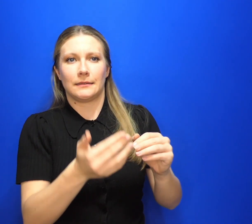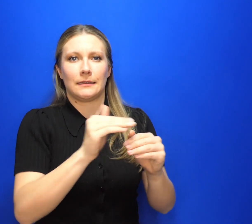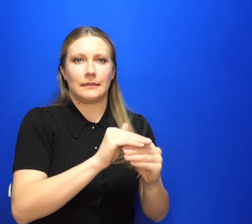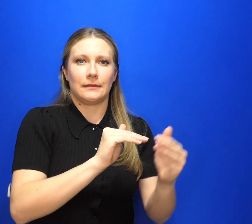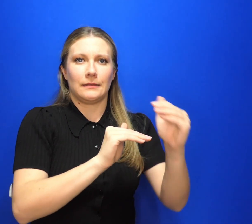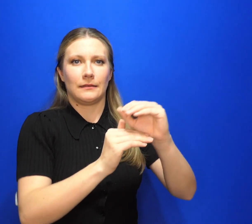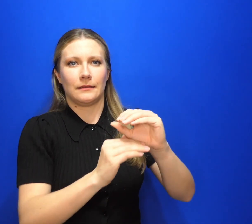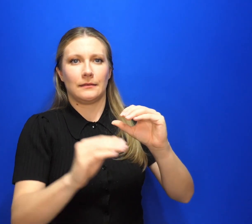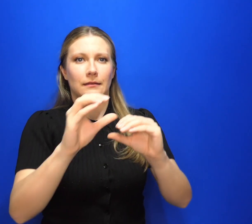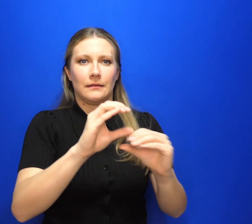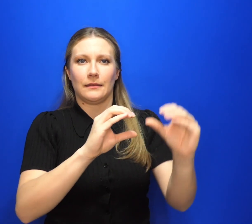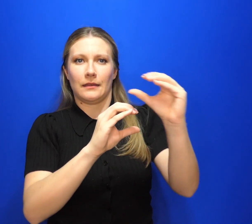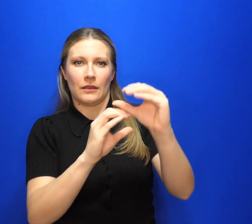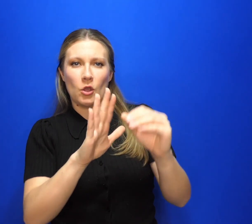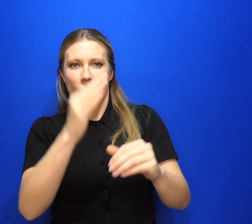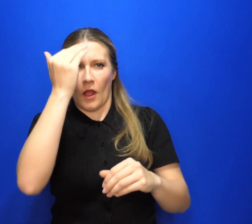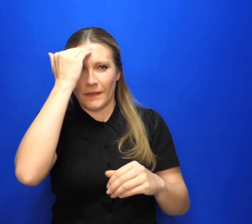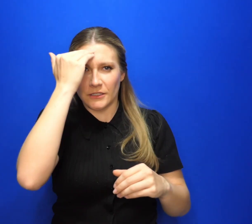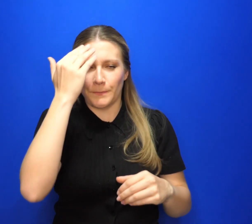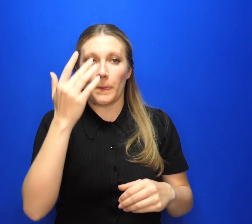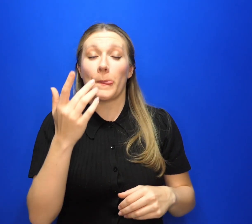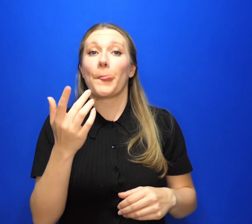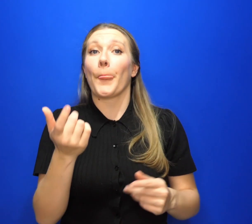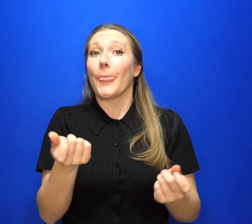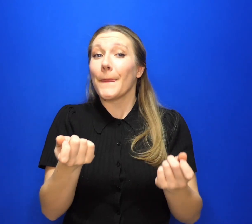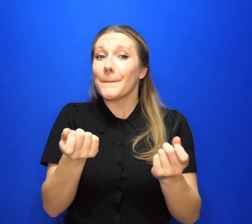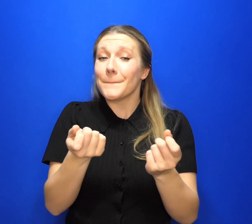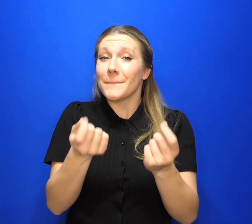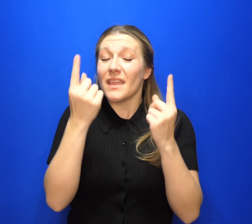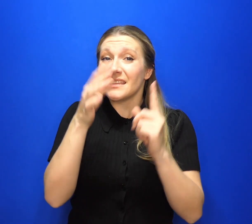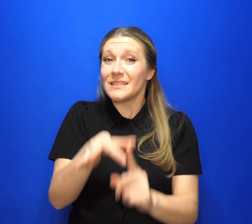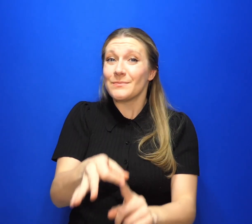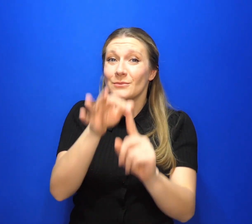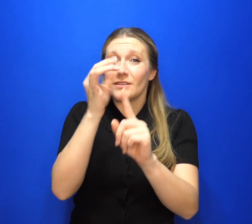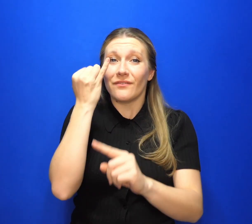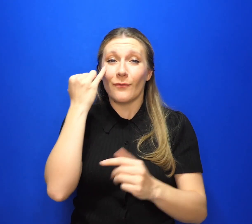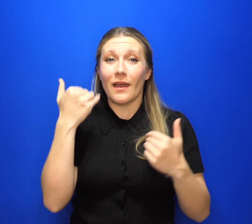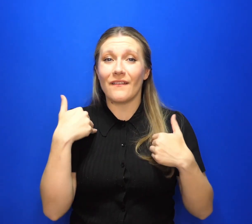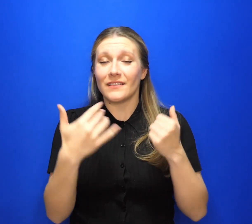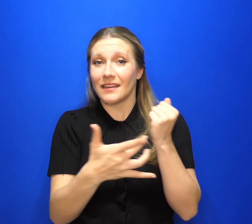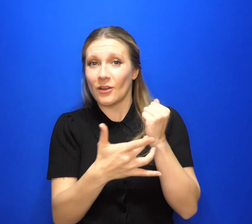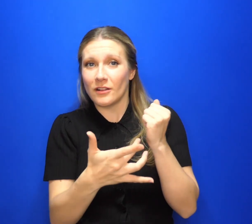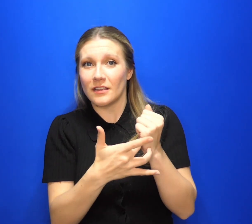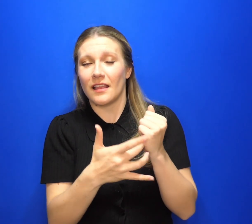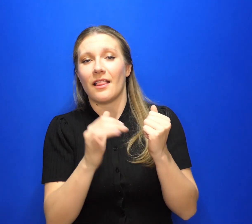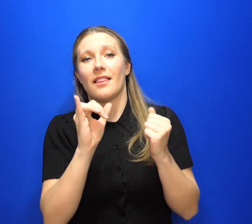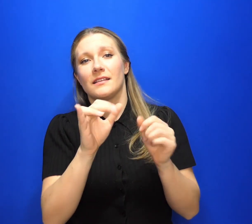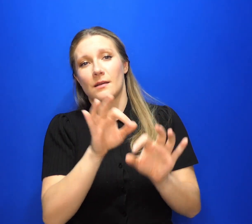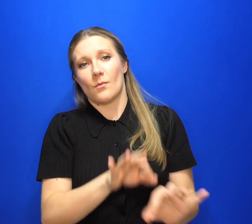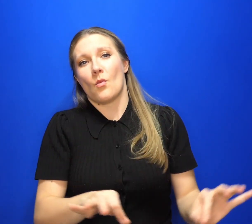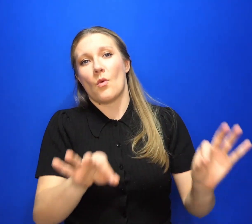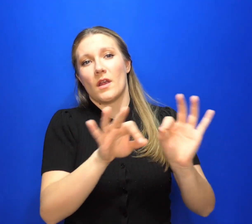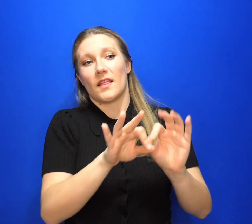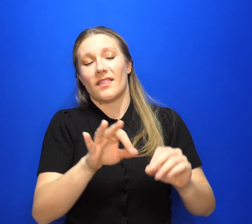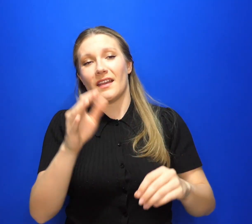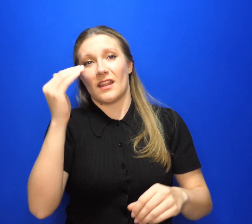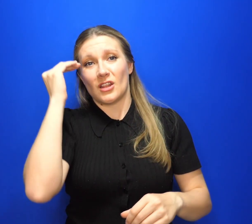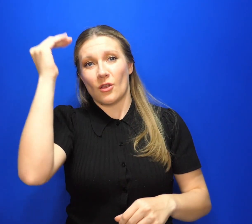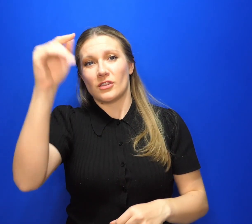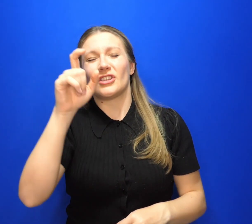you've got technology. I would say that's another big one that adults should definitely ask about. I know parents are